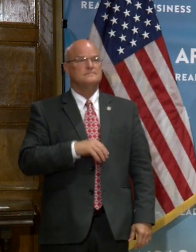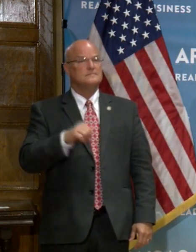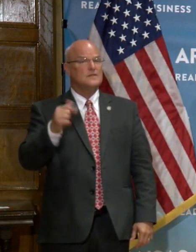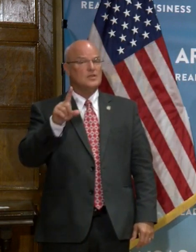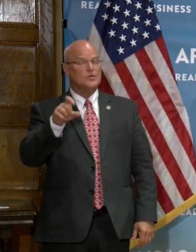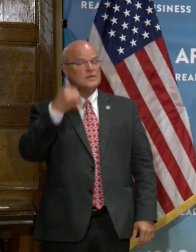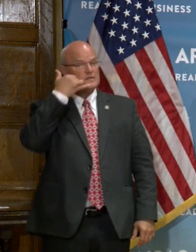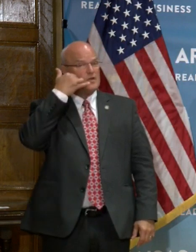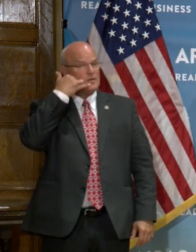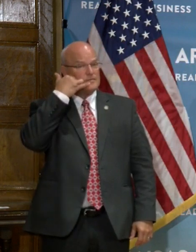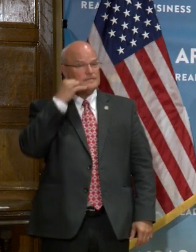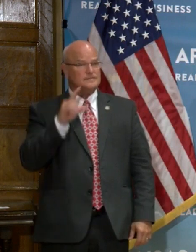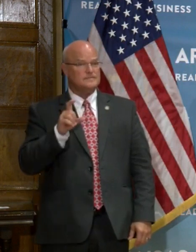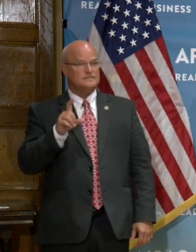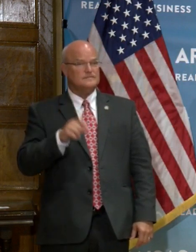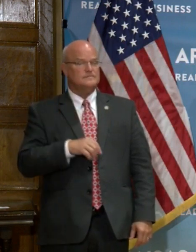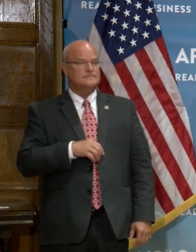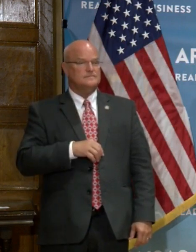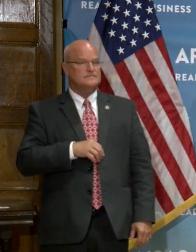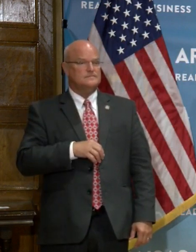Another question remotely?